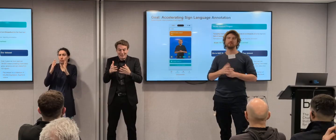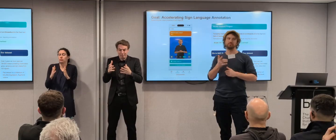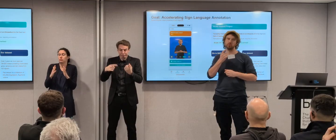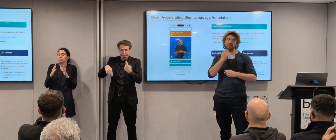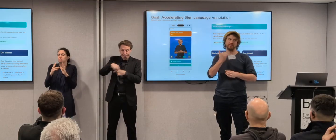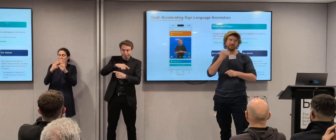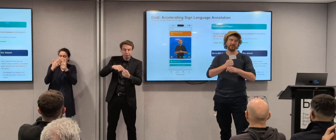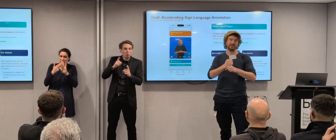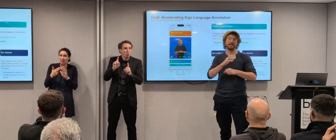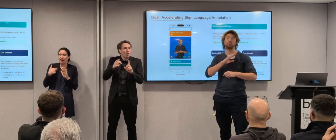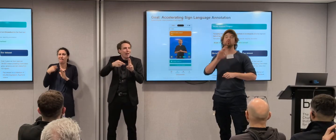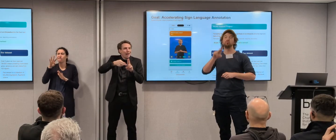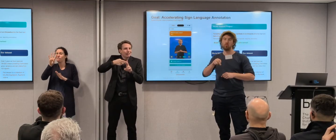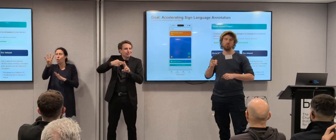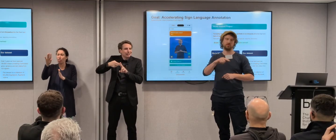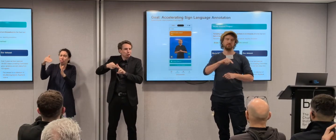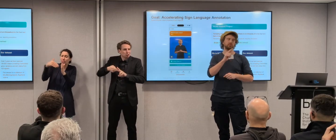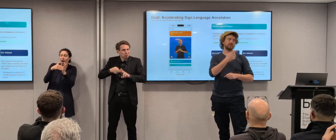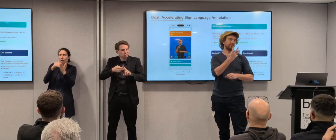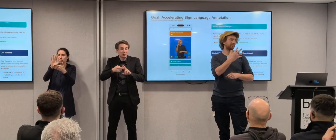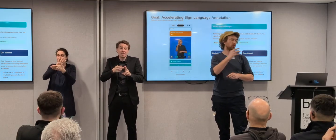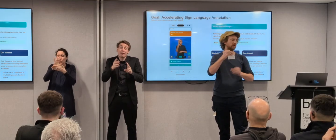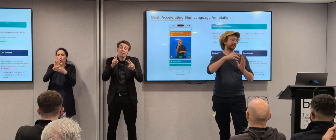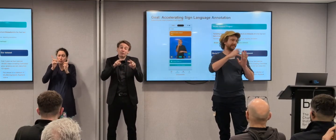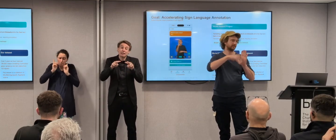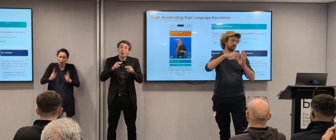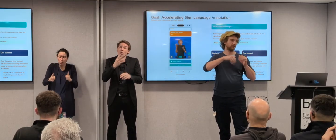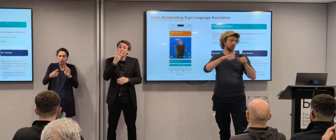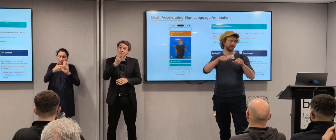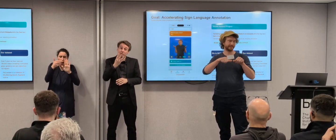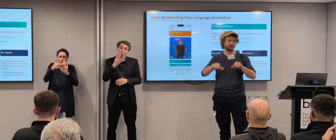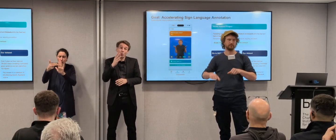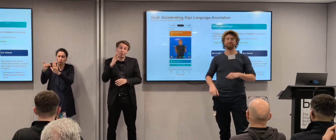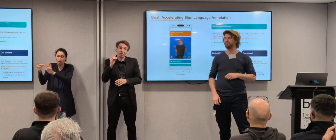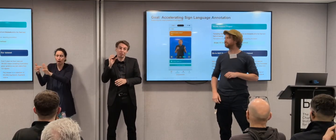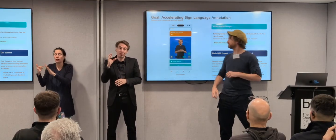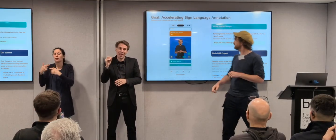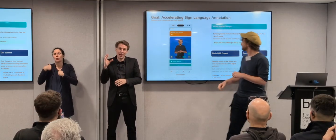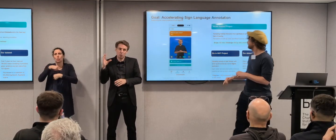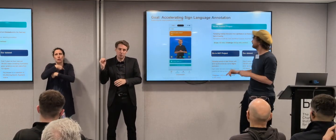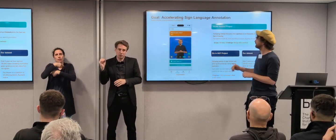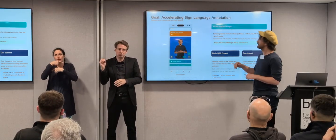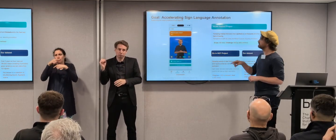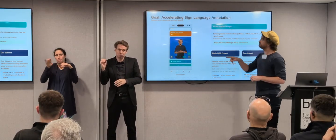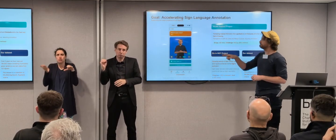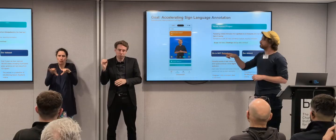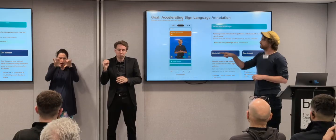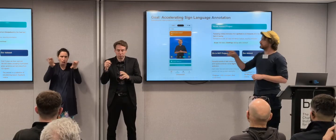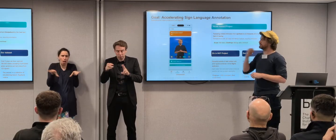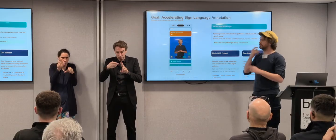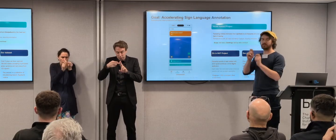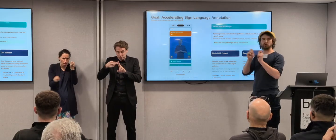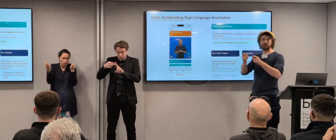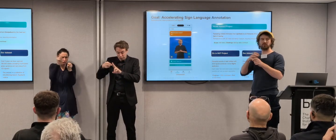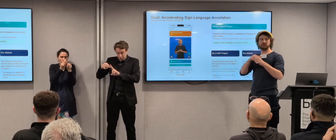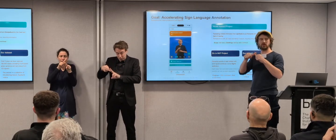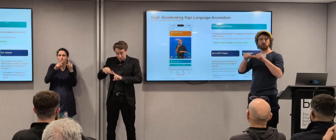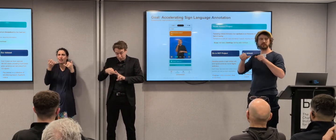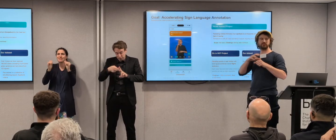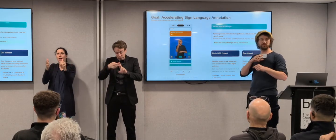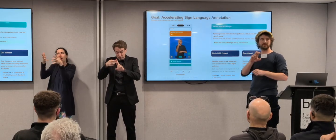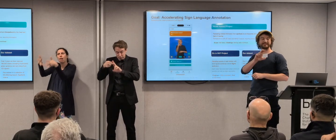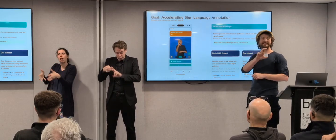have 4,000 videos that we need to annotate. We have done quite a lot, but we still need to do